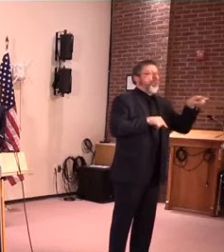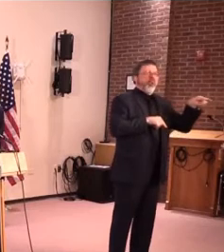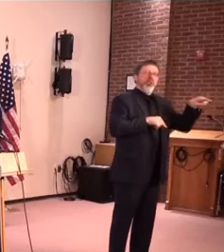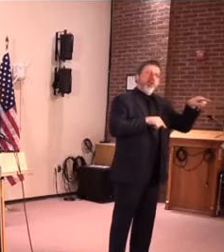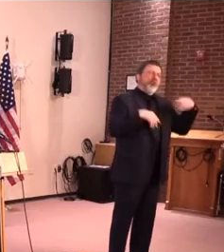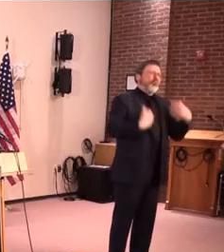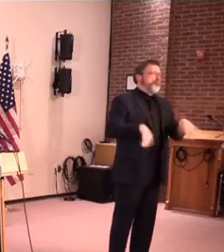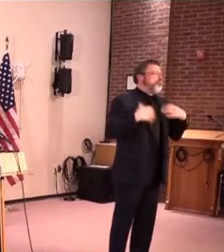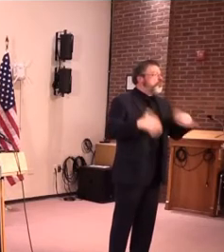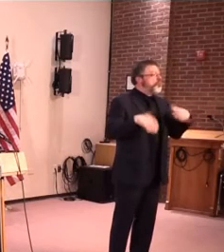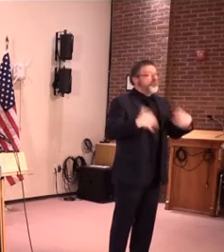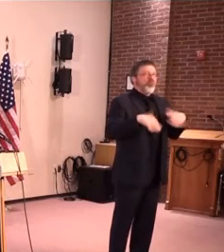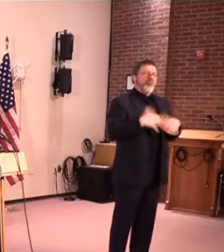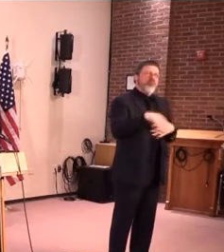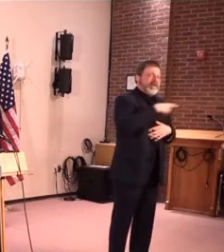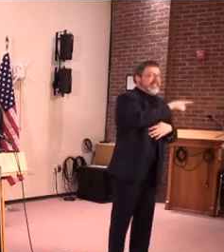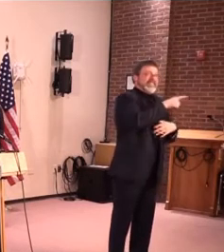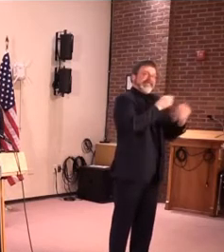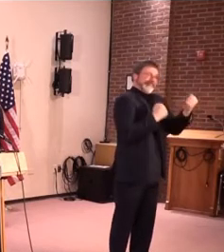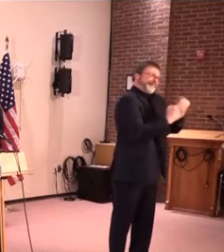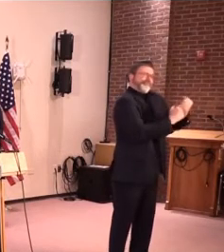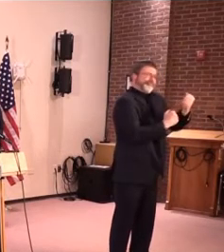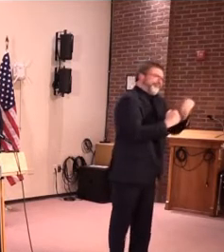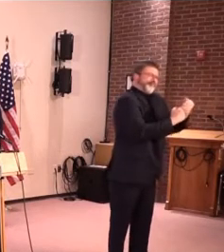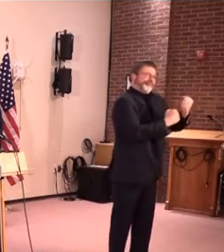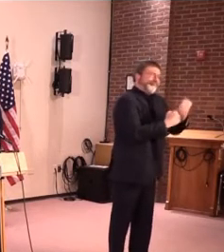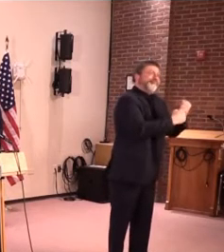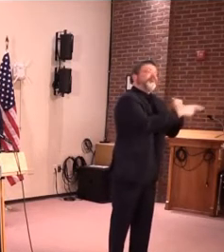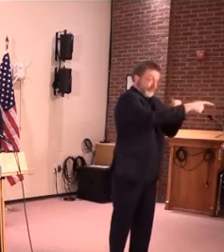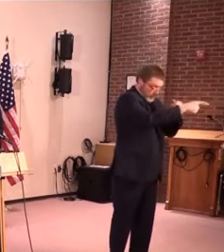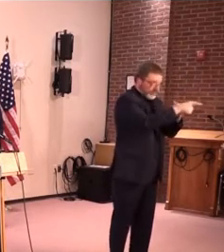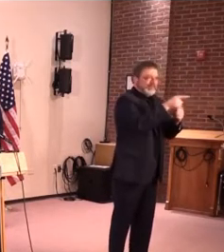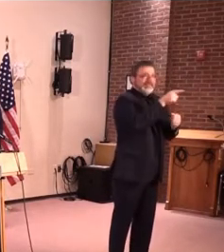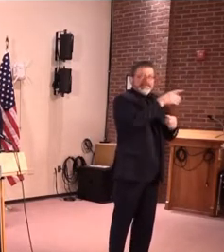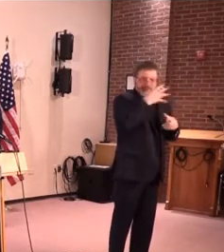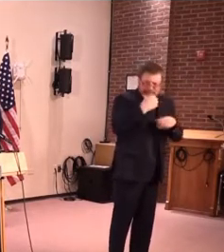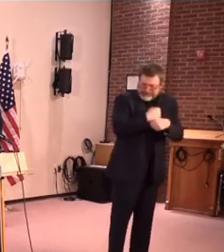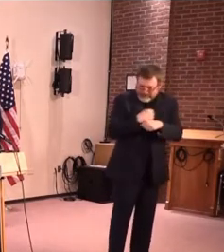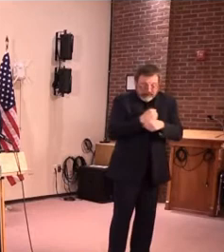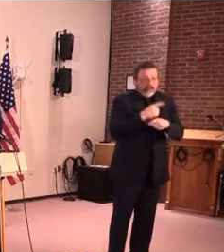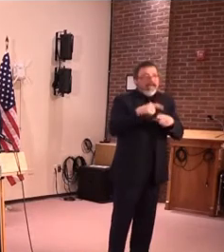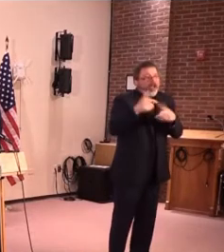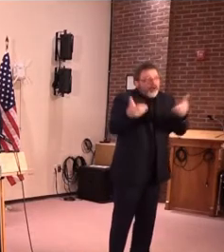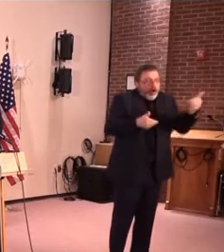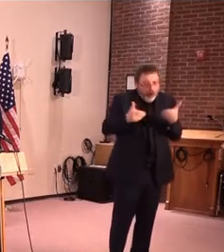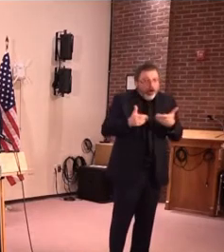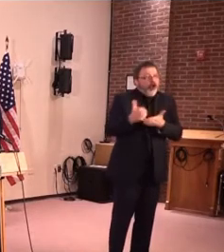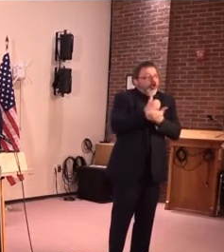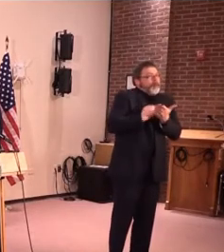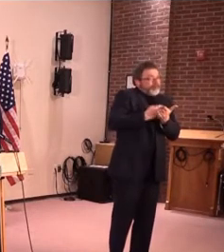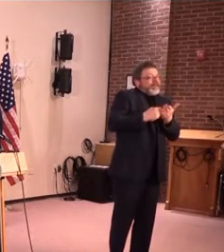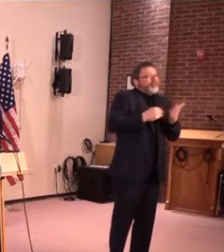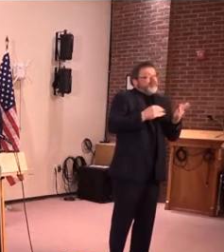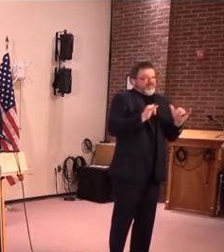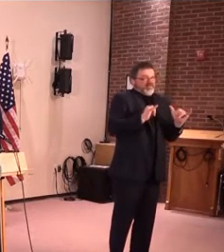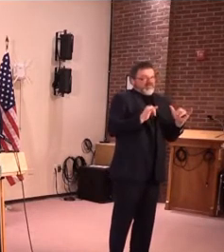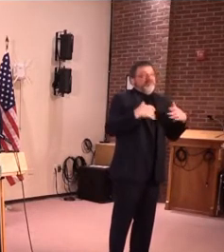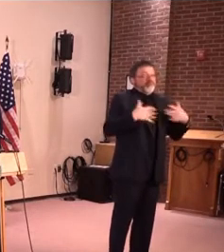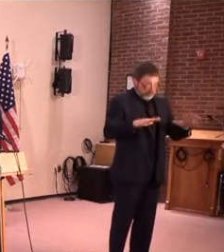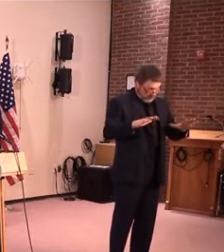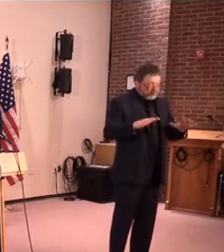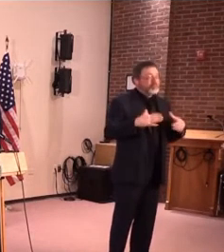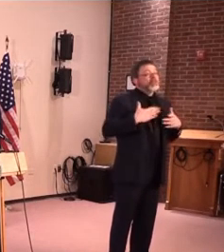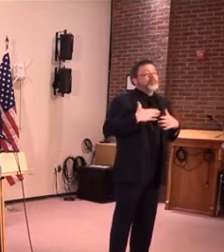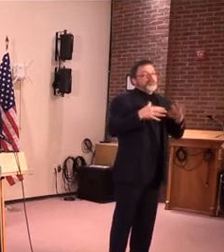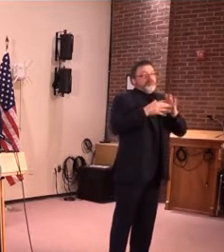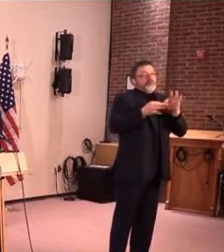land. I'd like to turn it over to the Commissioner of Housing, Commissioner Hanford, and he'll outline some of the